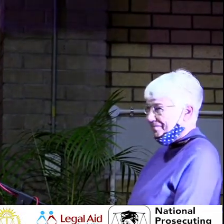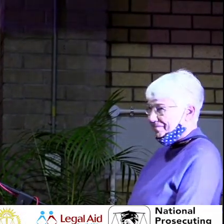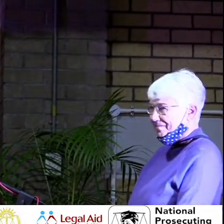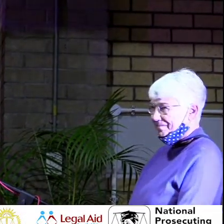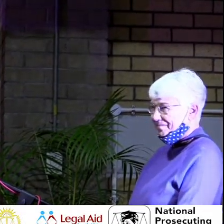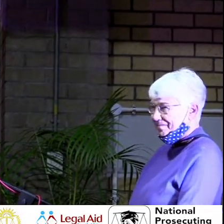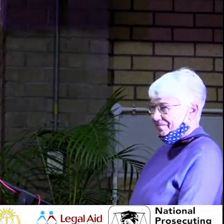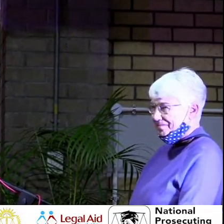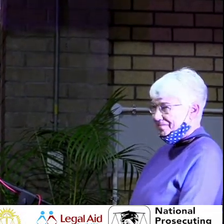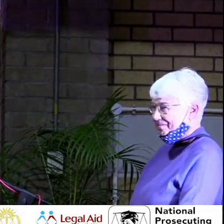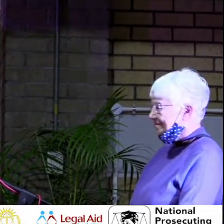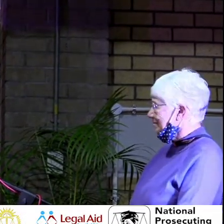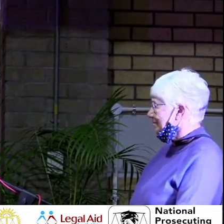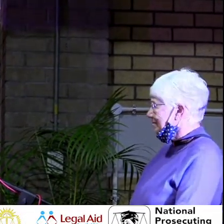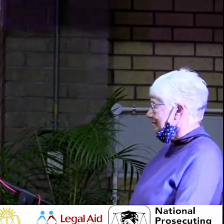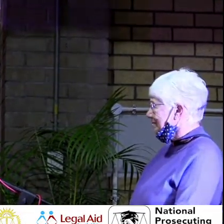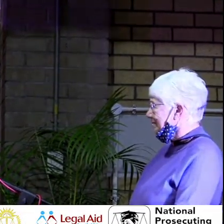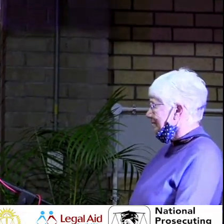Julle maak my sommer moeg.